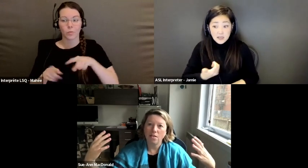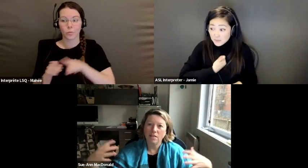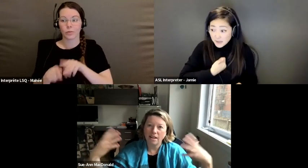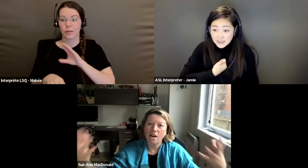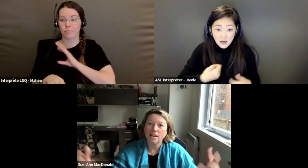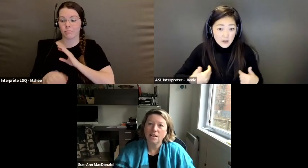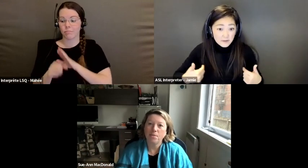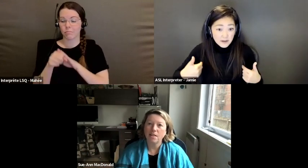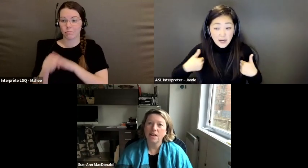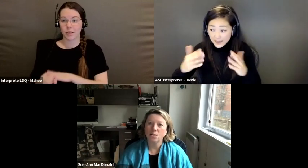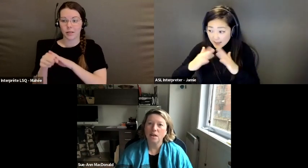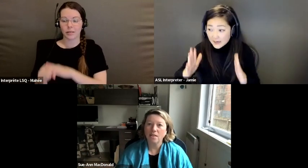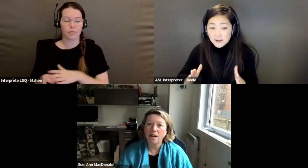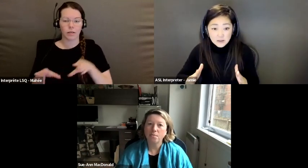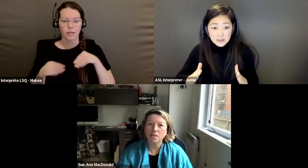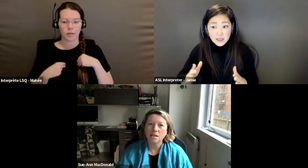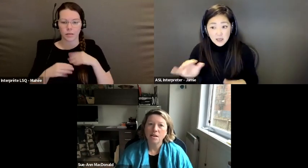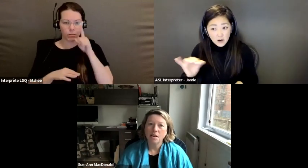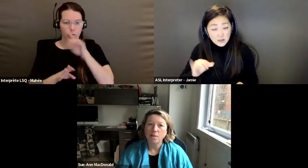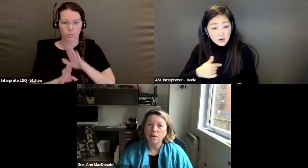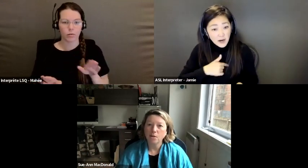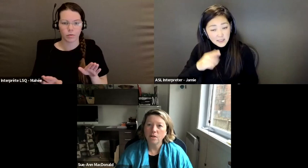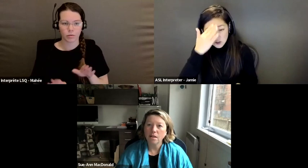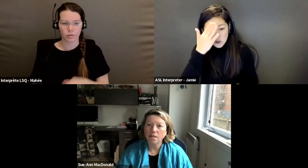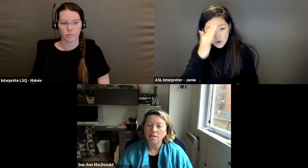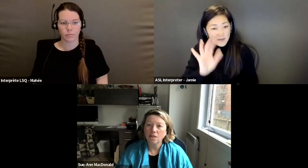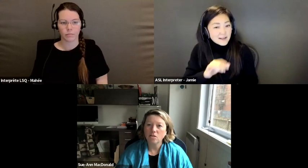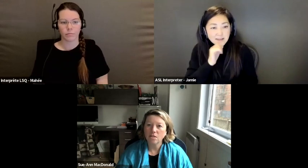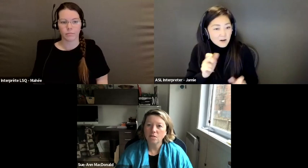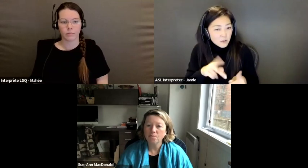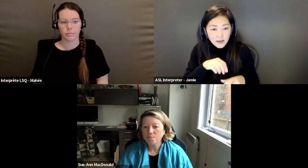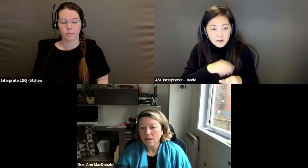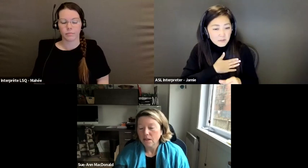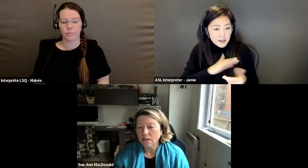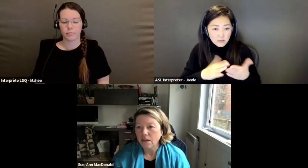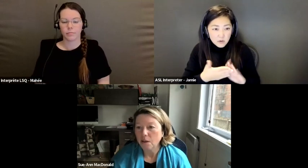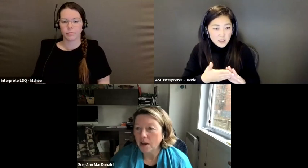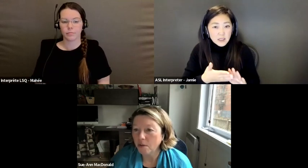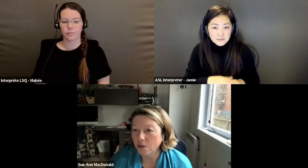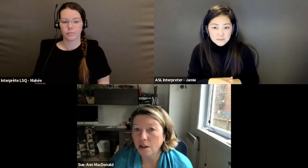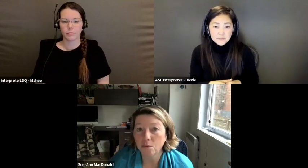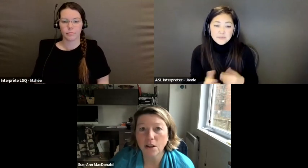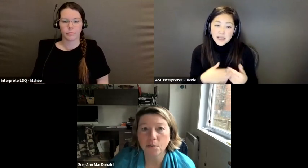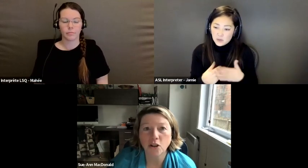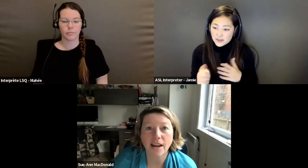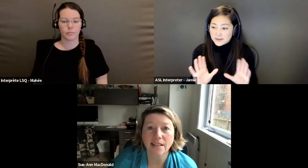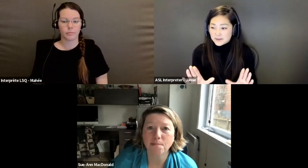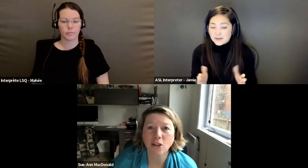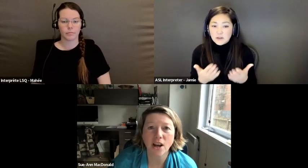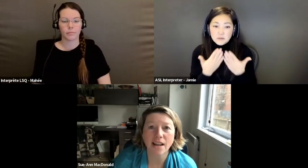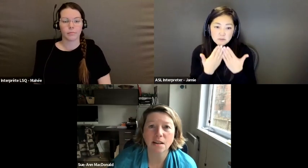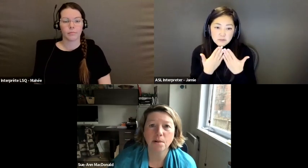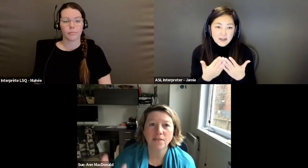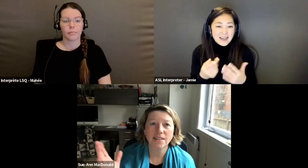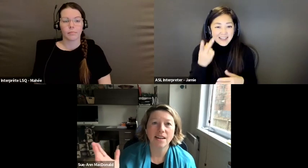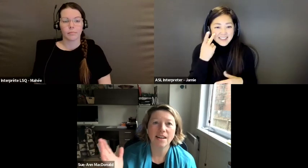lives well, like not accepting that that's okay, that that happens in my community. I think that's, you know, anyway, I really, really appreciate that. I see a